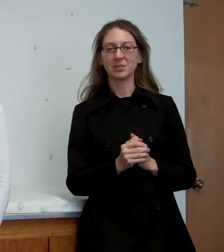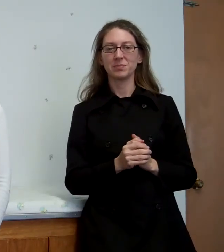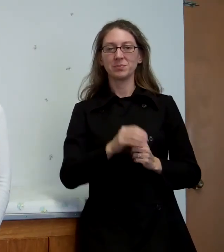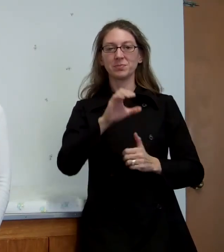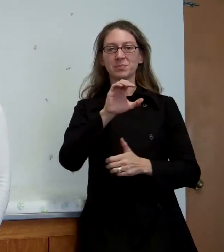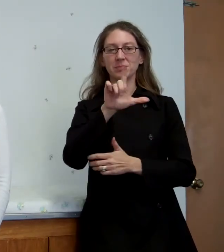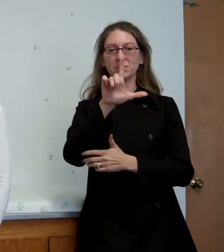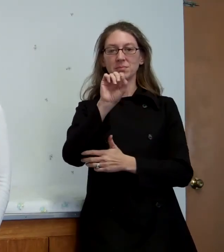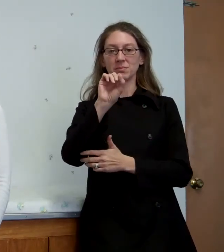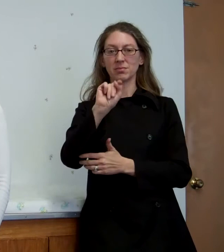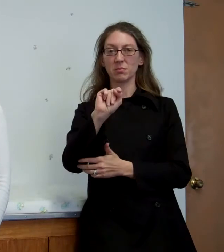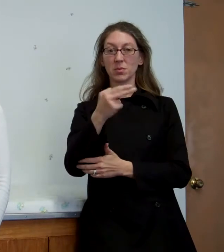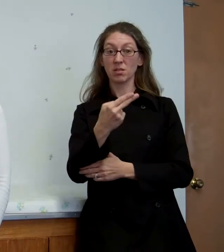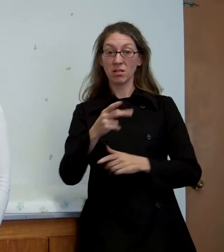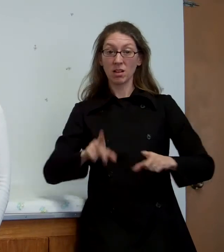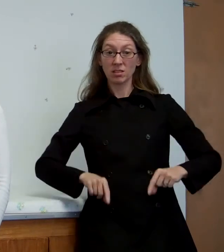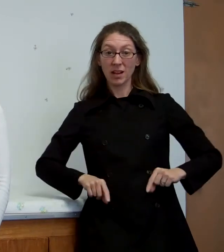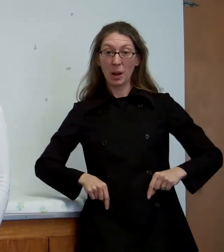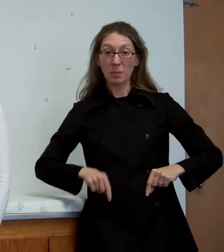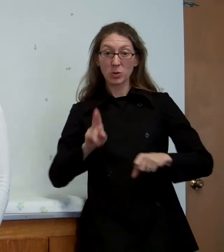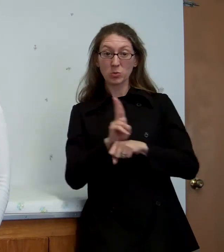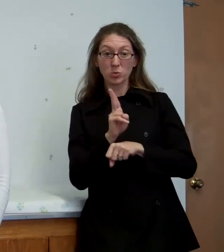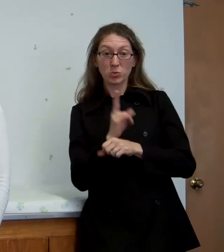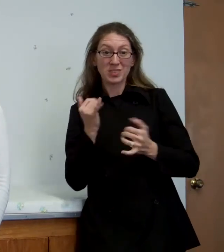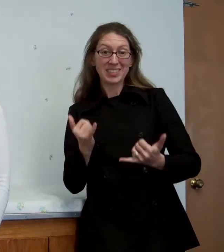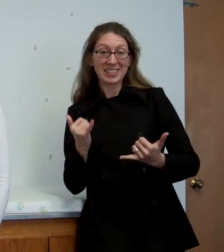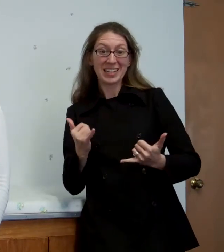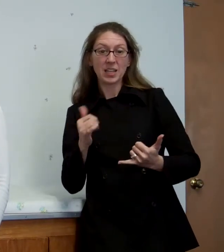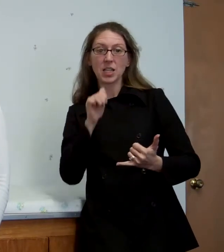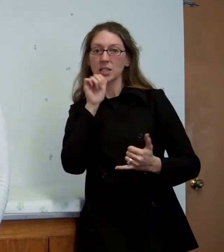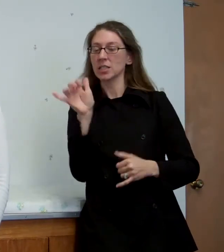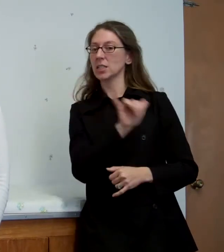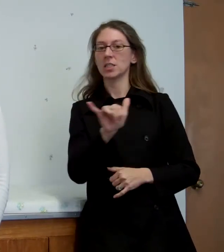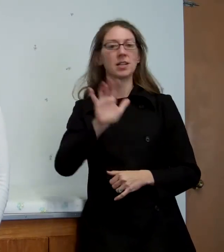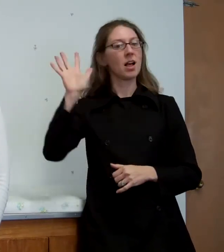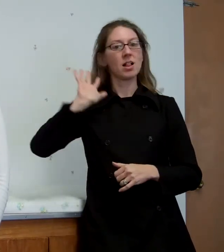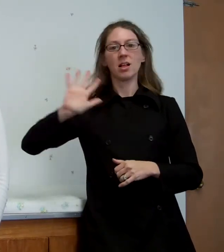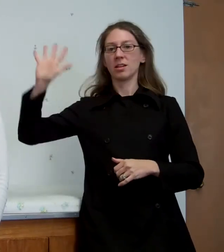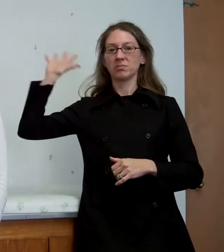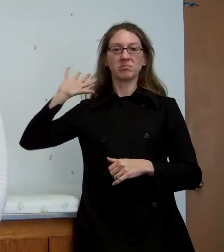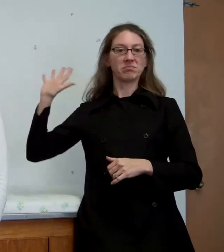Cloth diapers today are not like the ones your grandparents used.